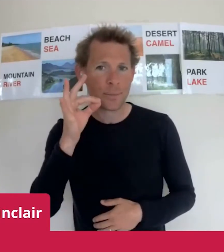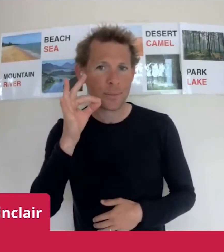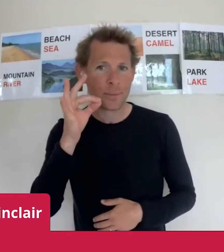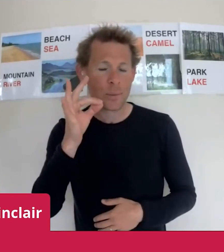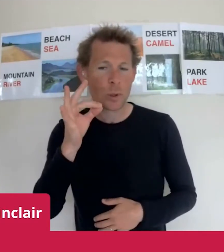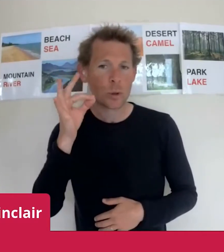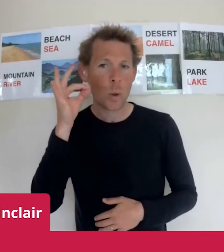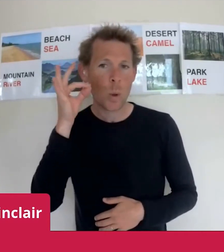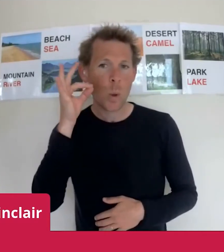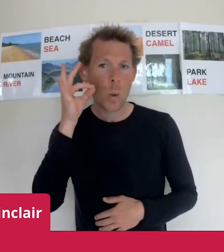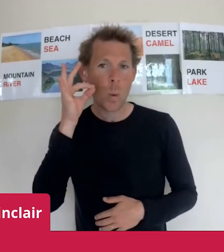Water,